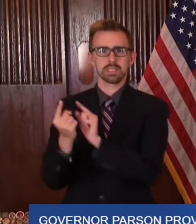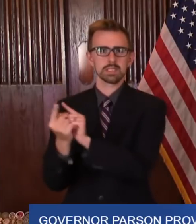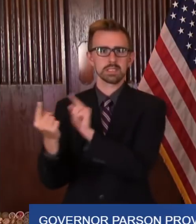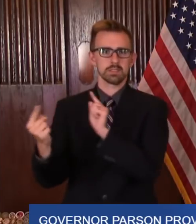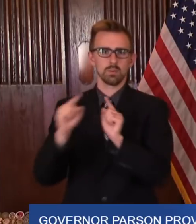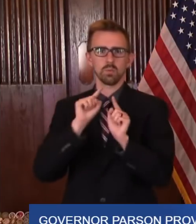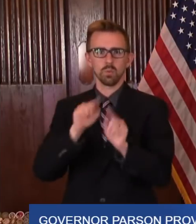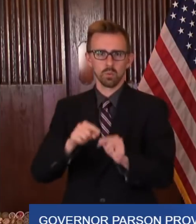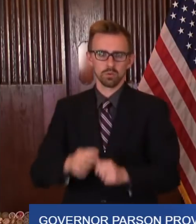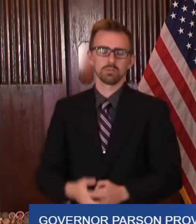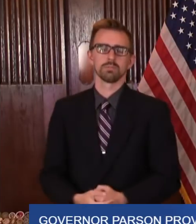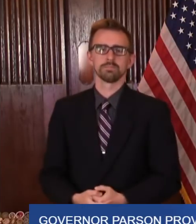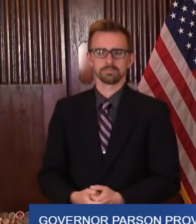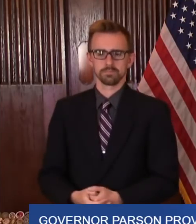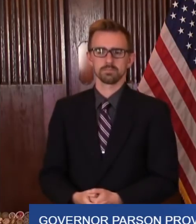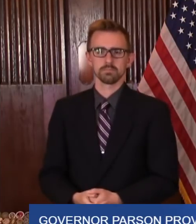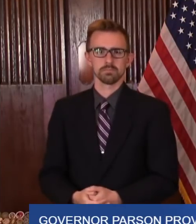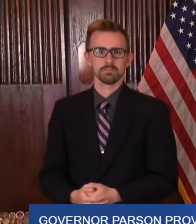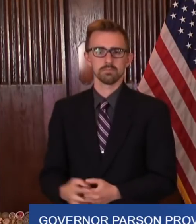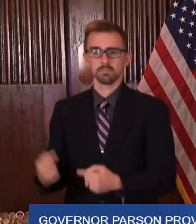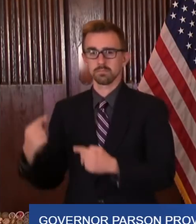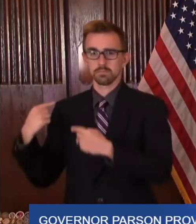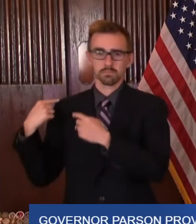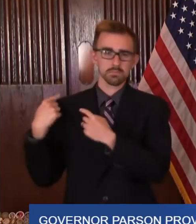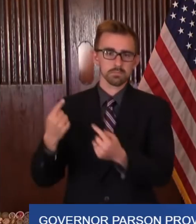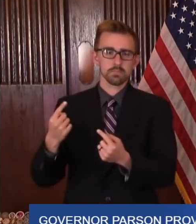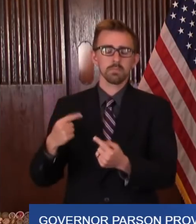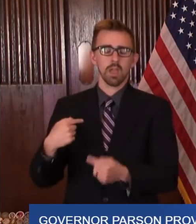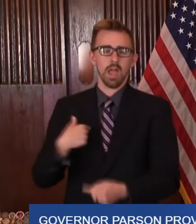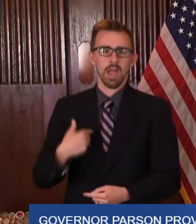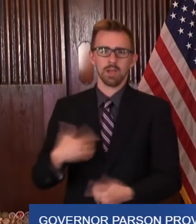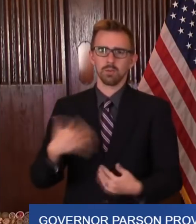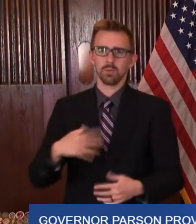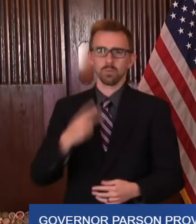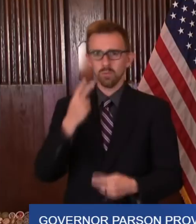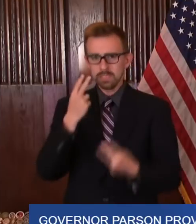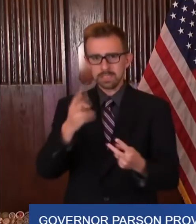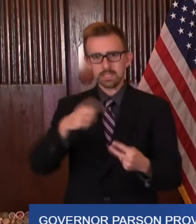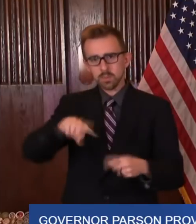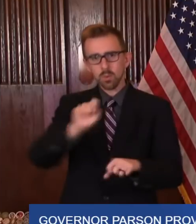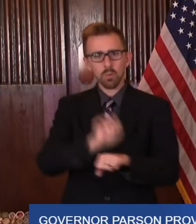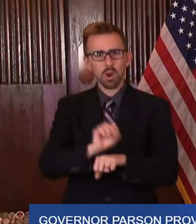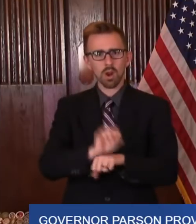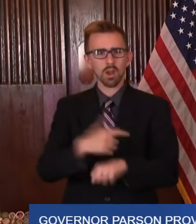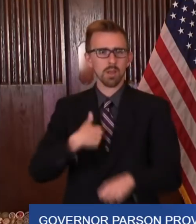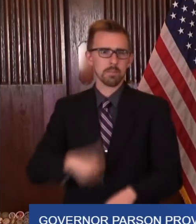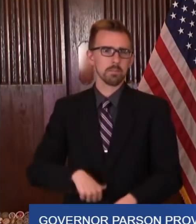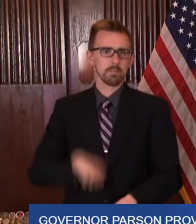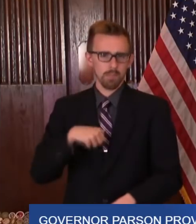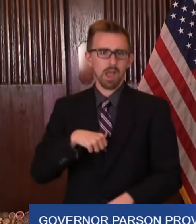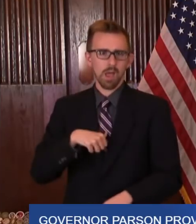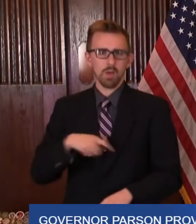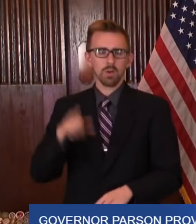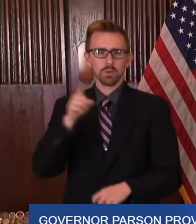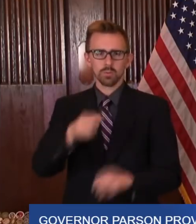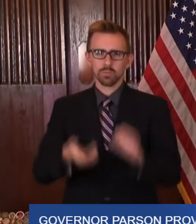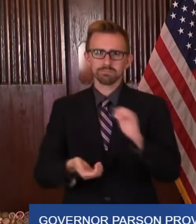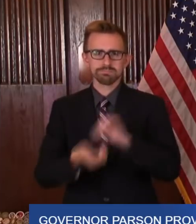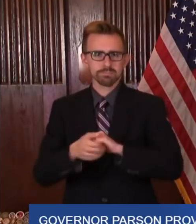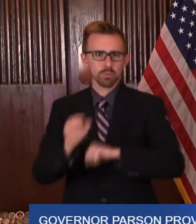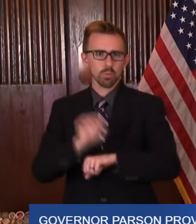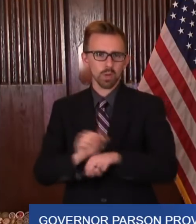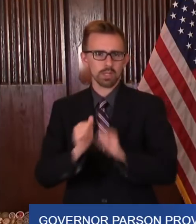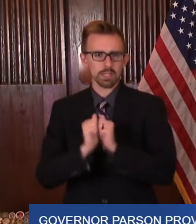order. And through it all, I am proud of how Missourians have pulled together to help one another during